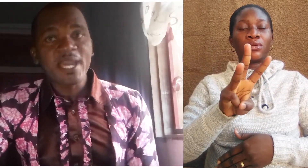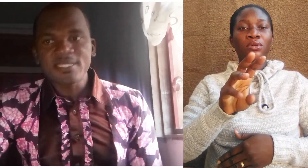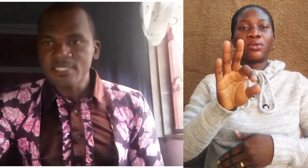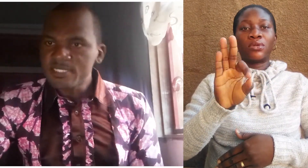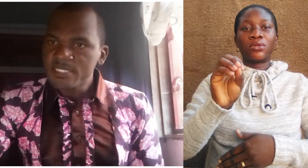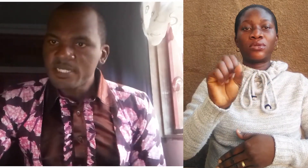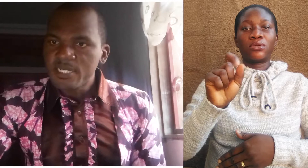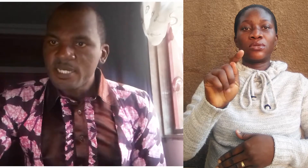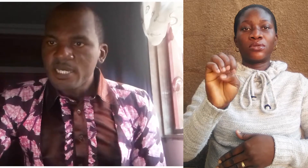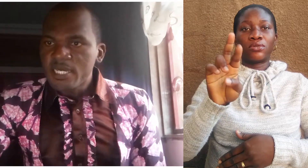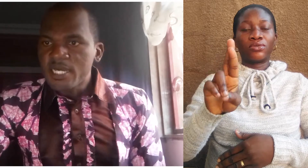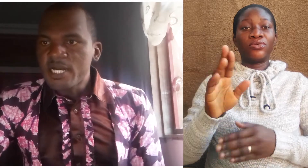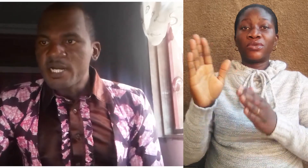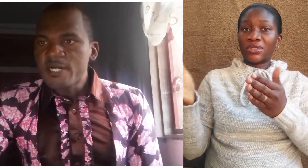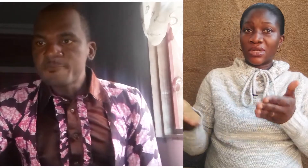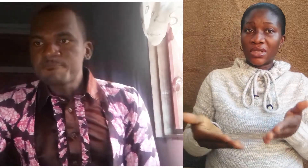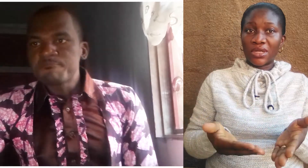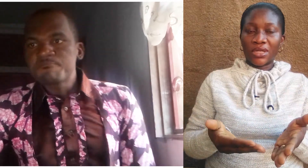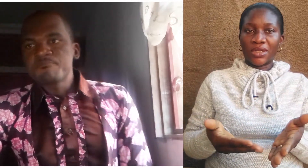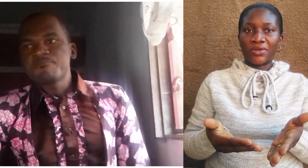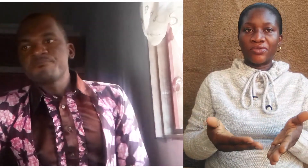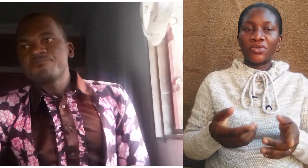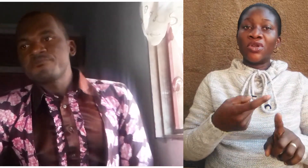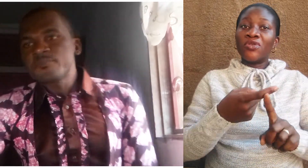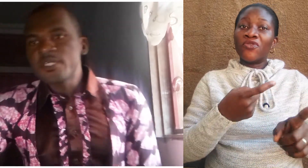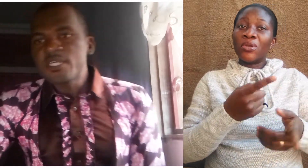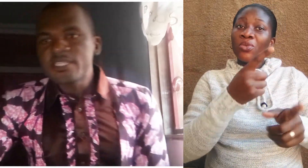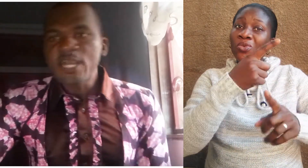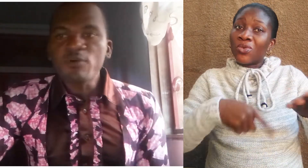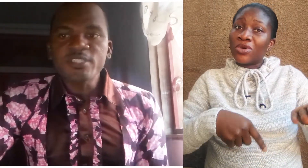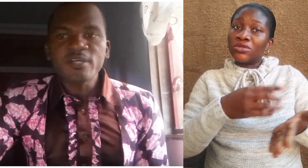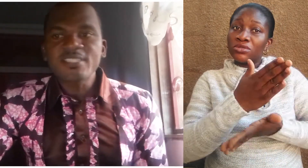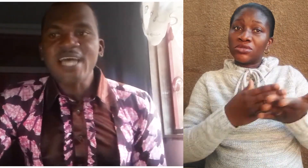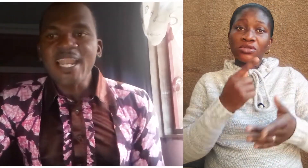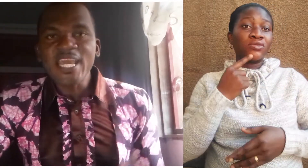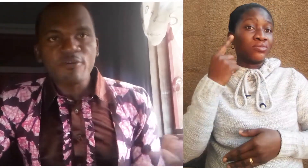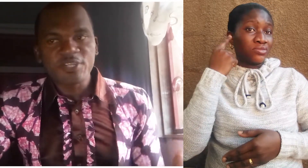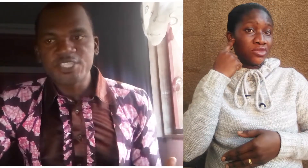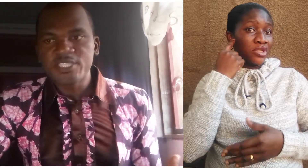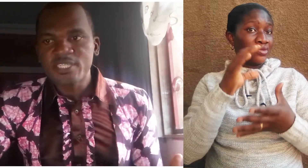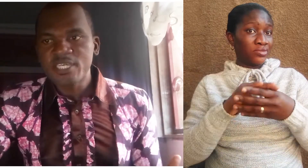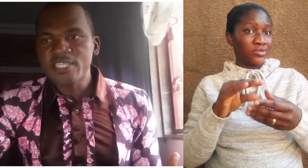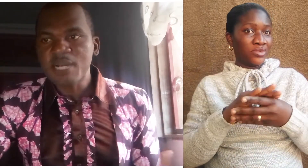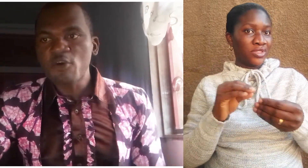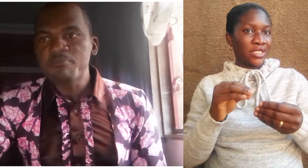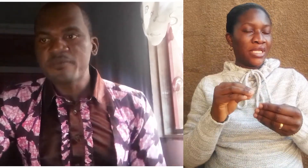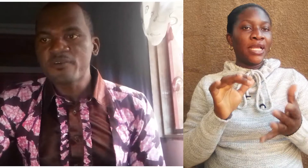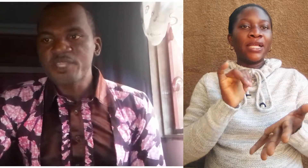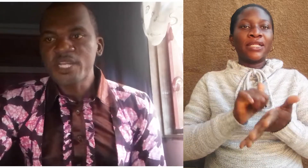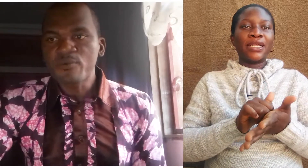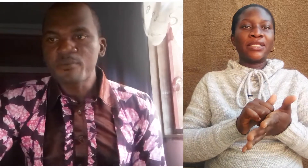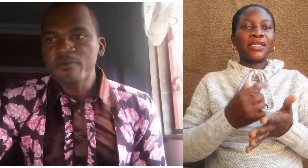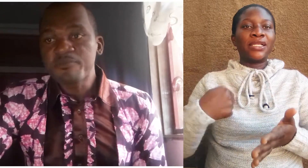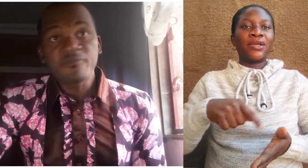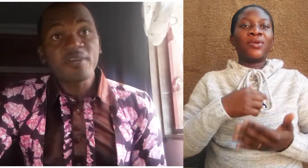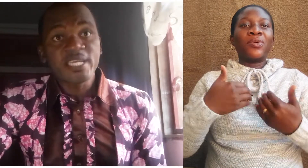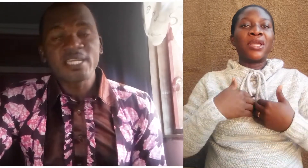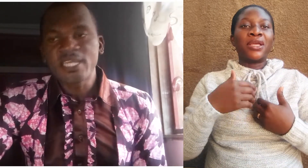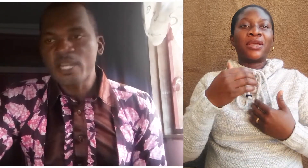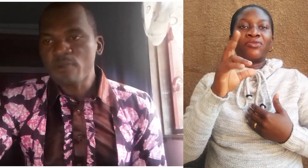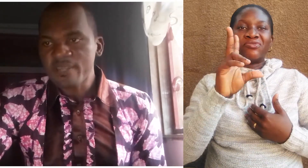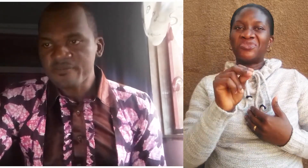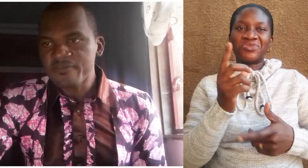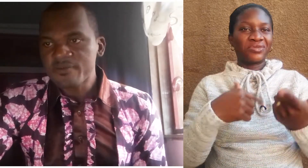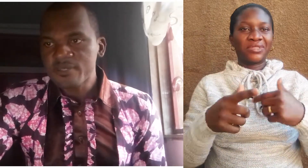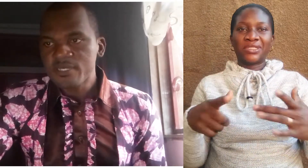that I met, uh, there was no sign language in Gabon before